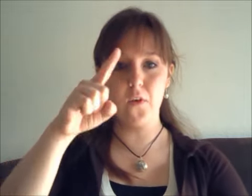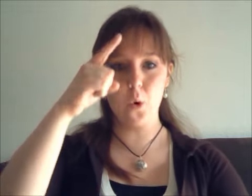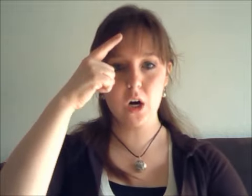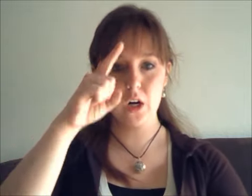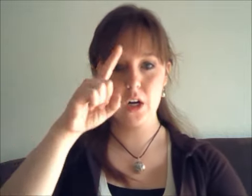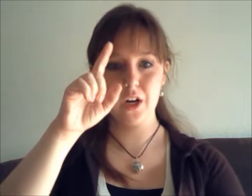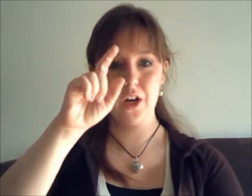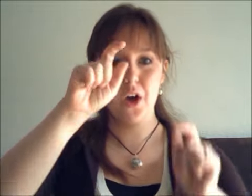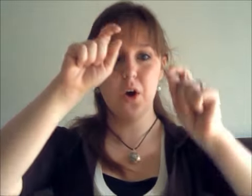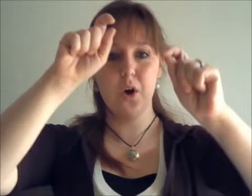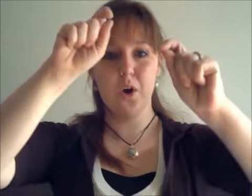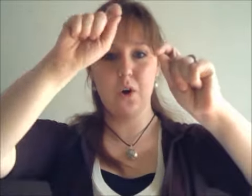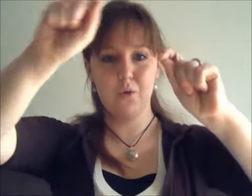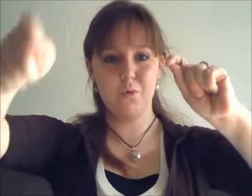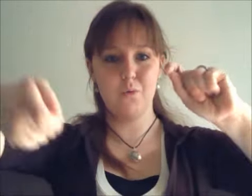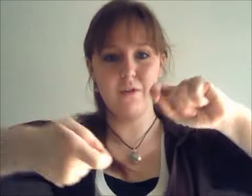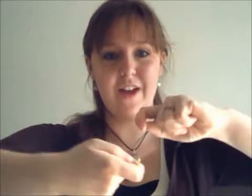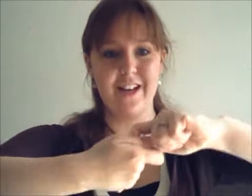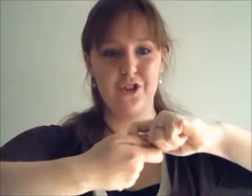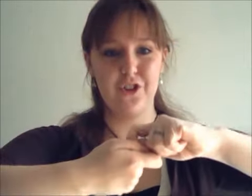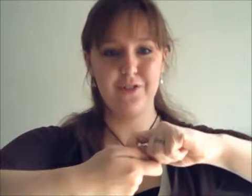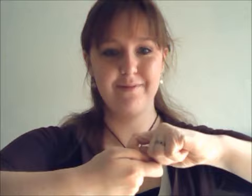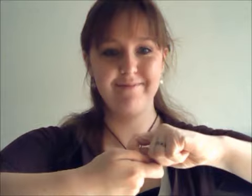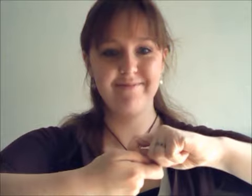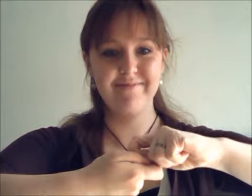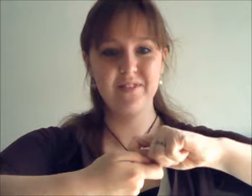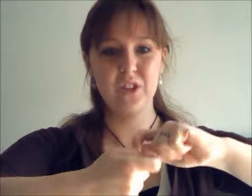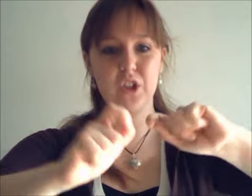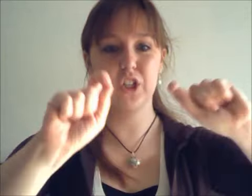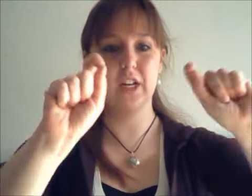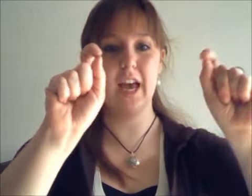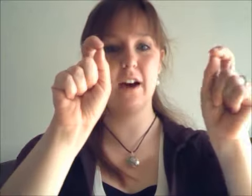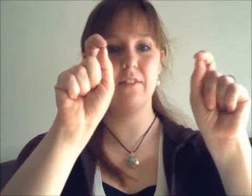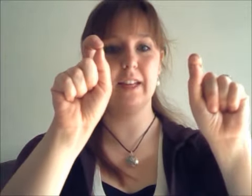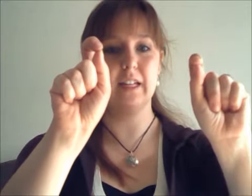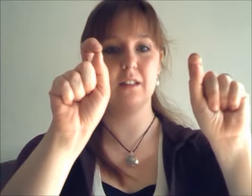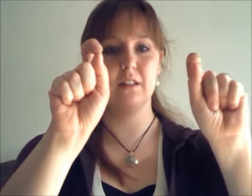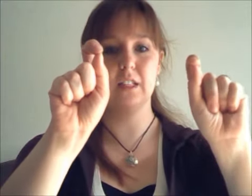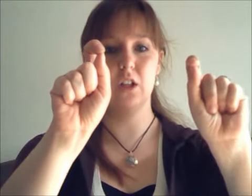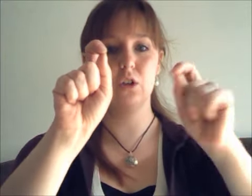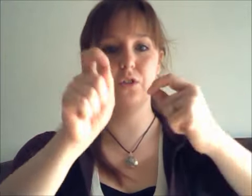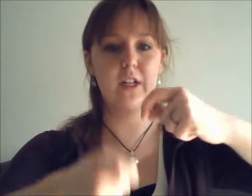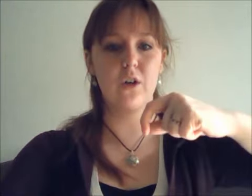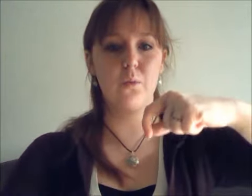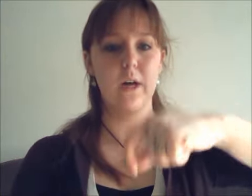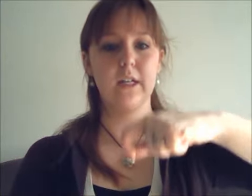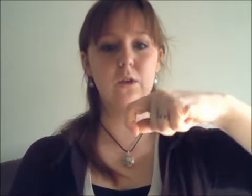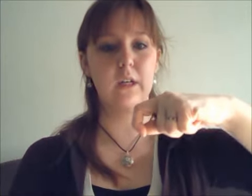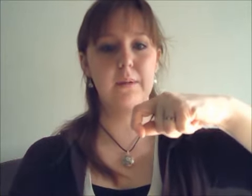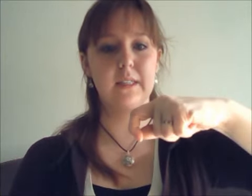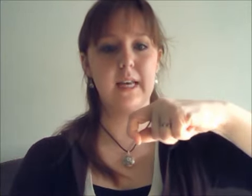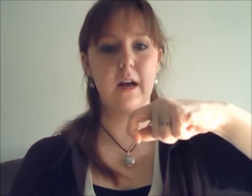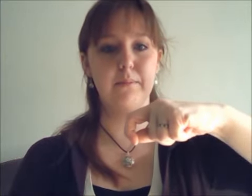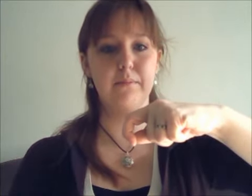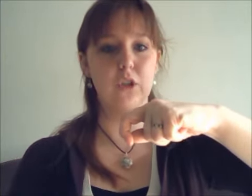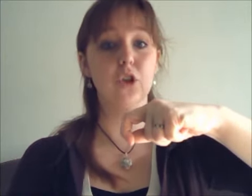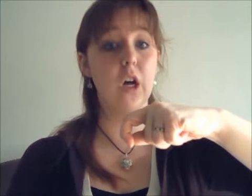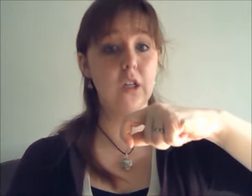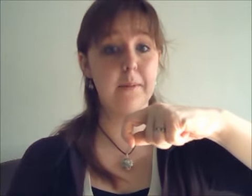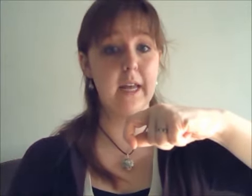4, revenge. So you're going to have like this closed finger. One is already going to be set up, so your non-dominant